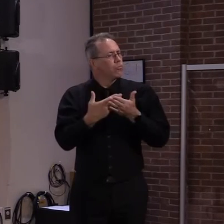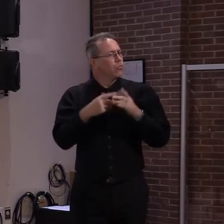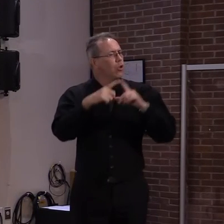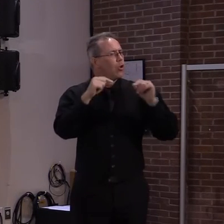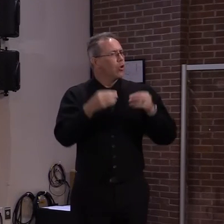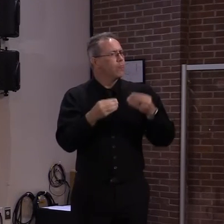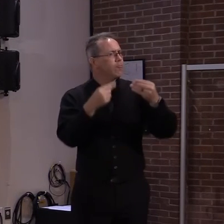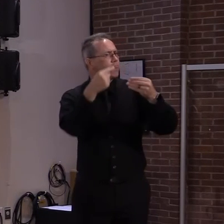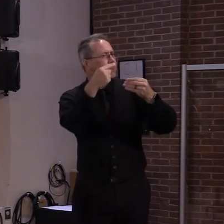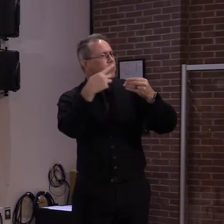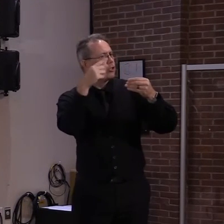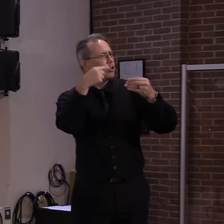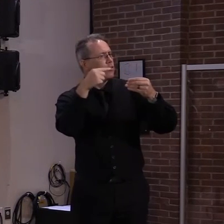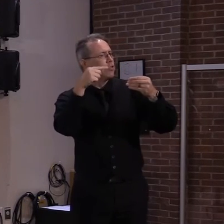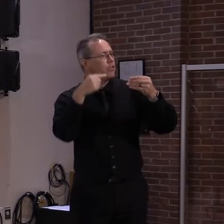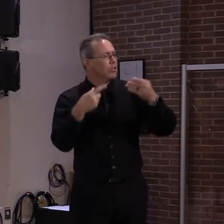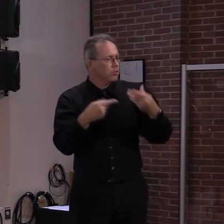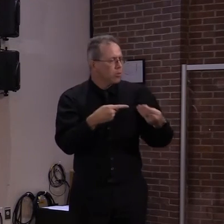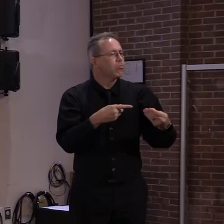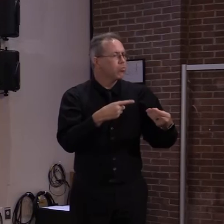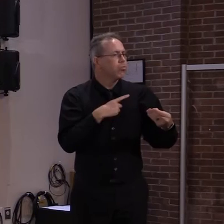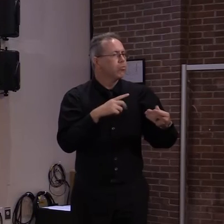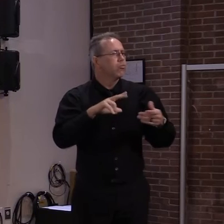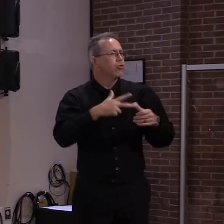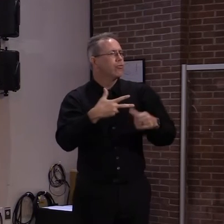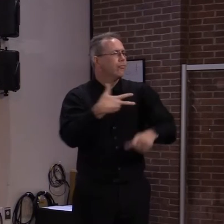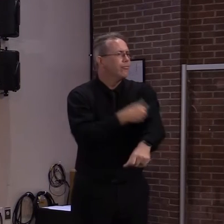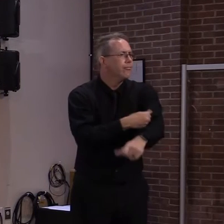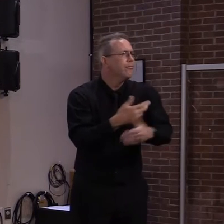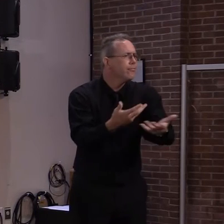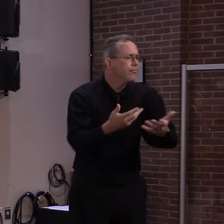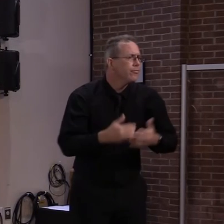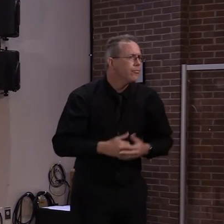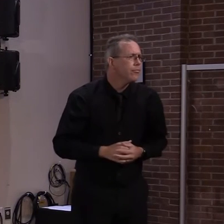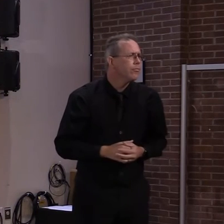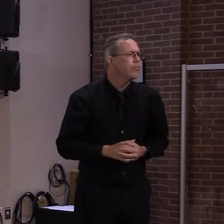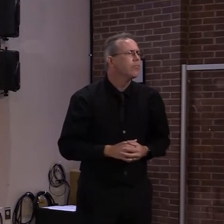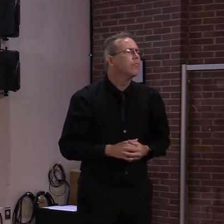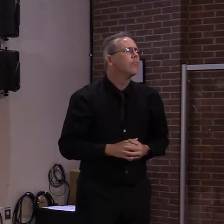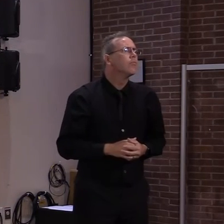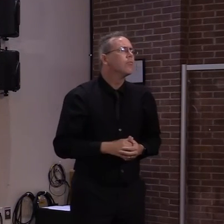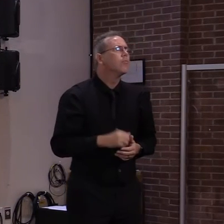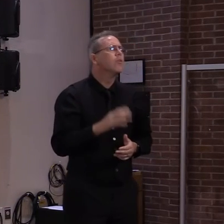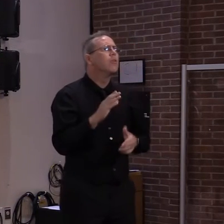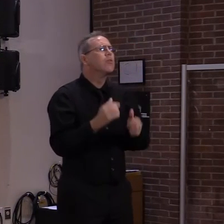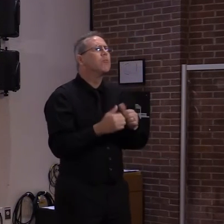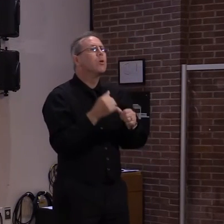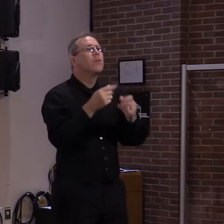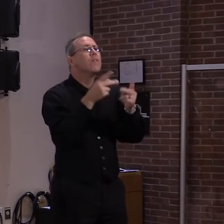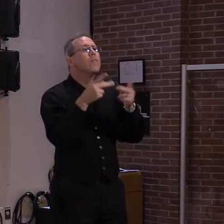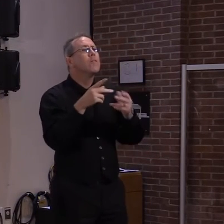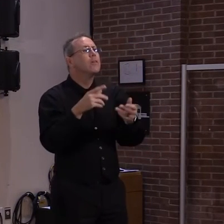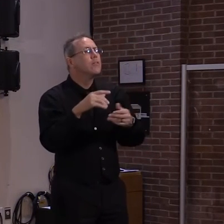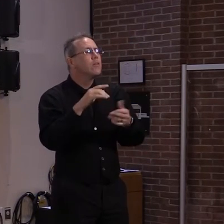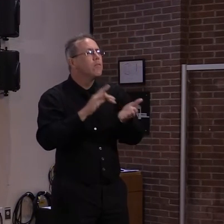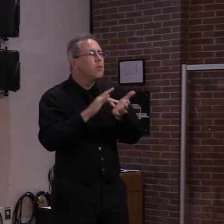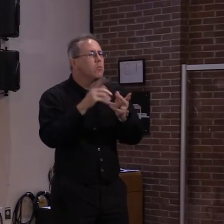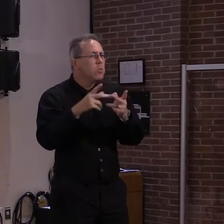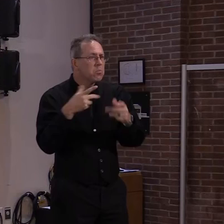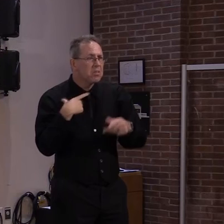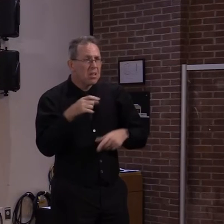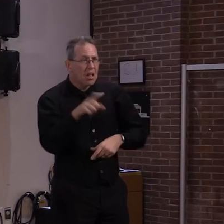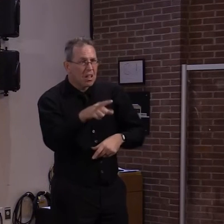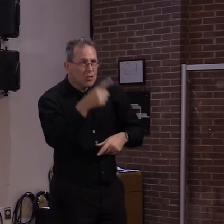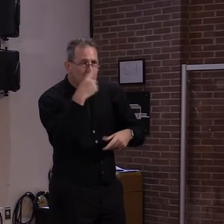them, it seems to be, will be self-attesting, as I mentioned. There may be a few